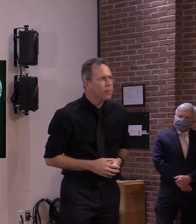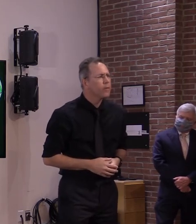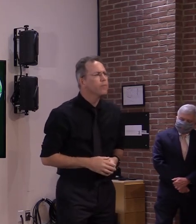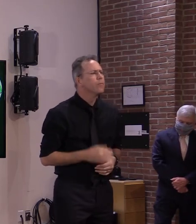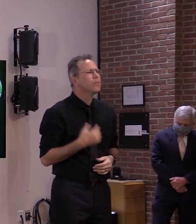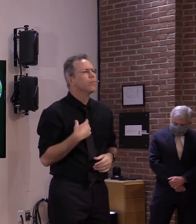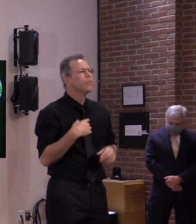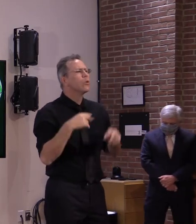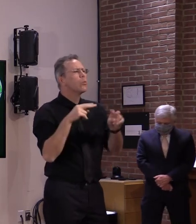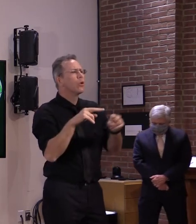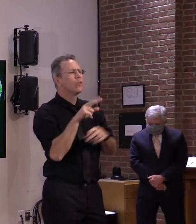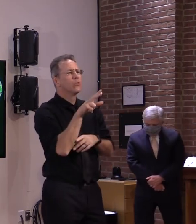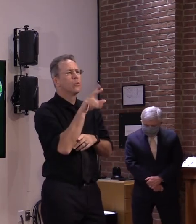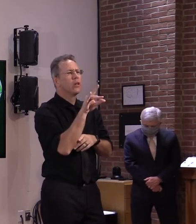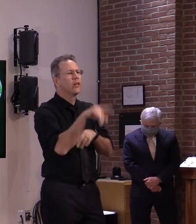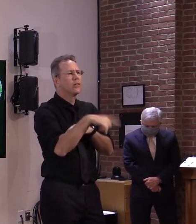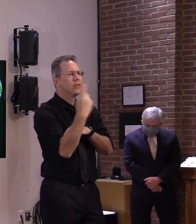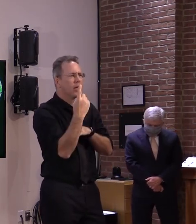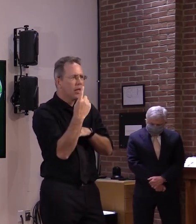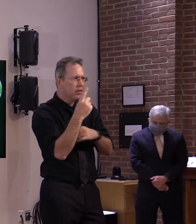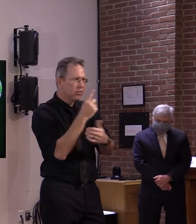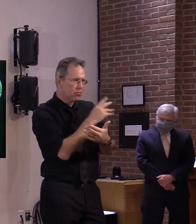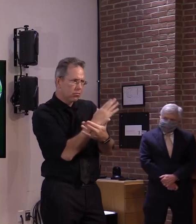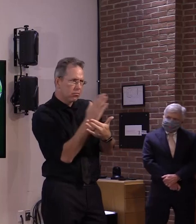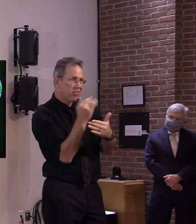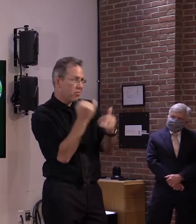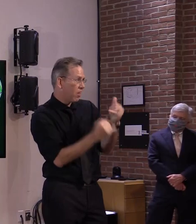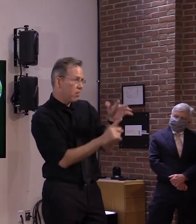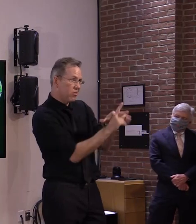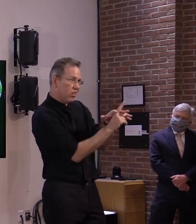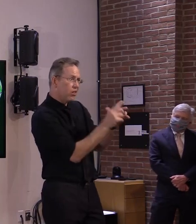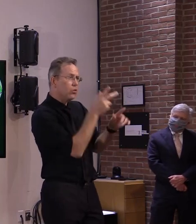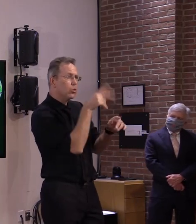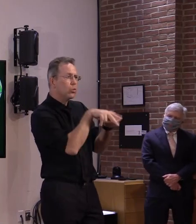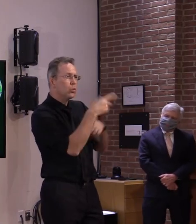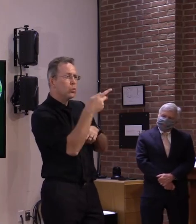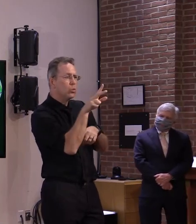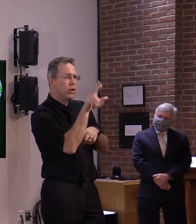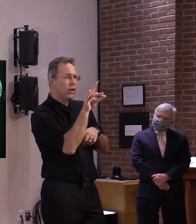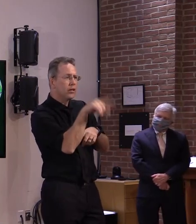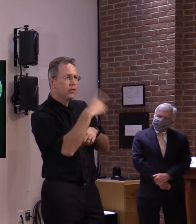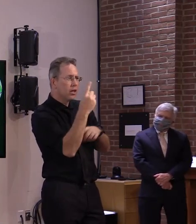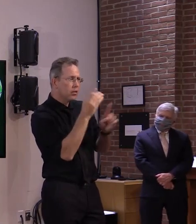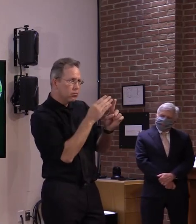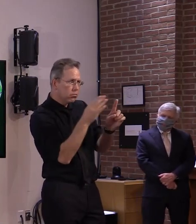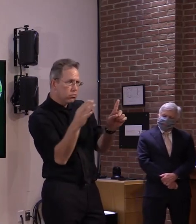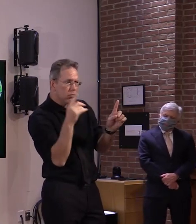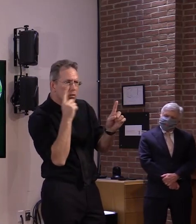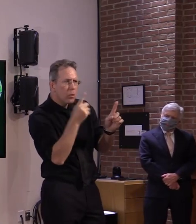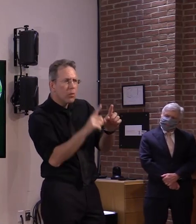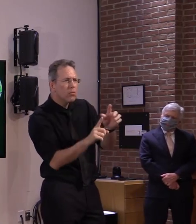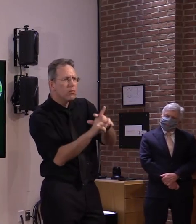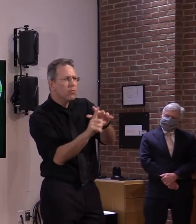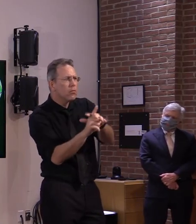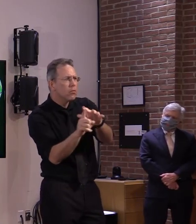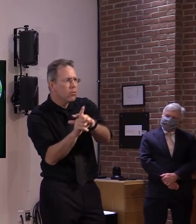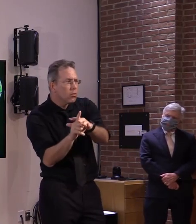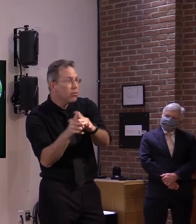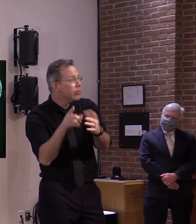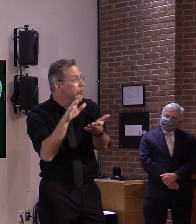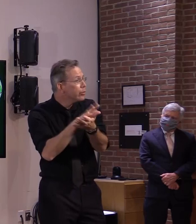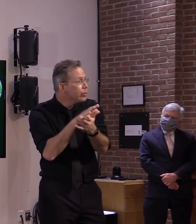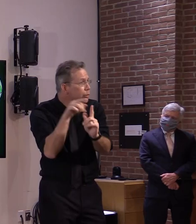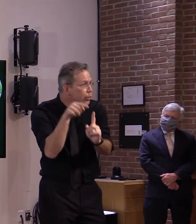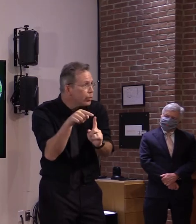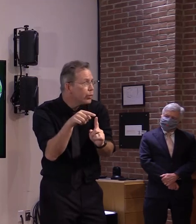case. These outbreaks and situations include schools and a few daycares, almost none of which have